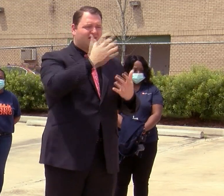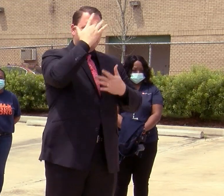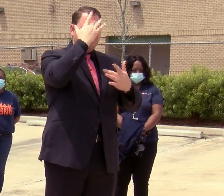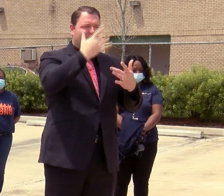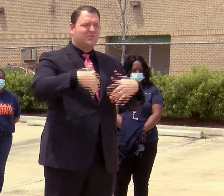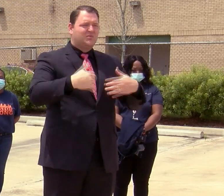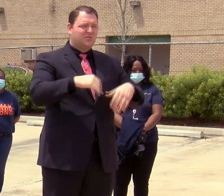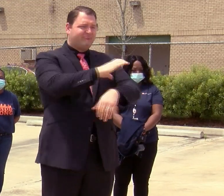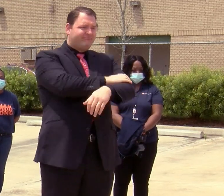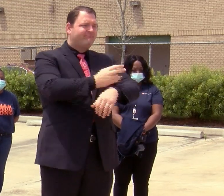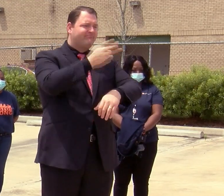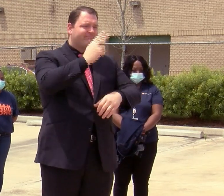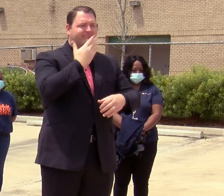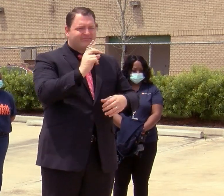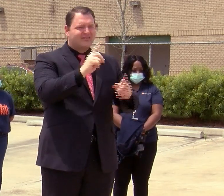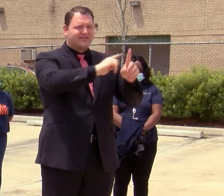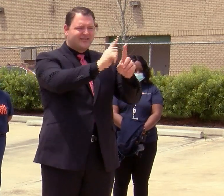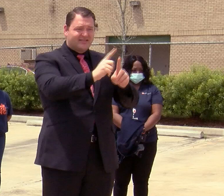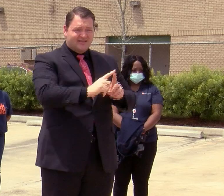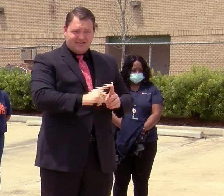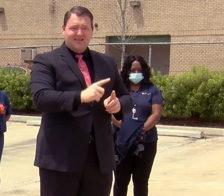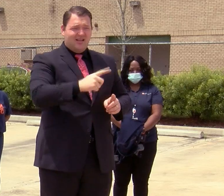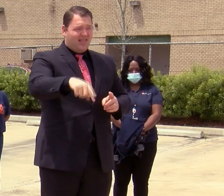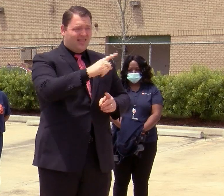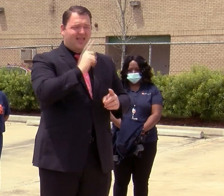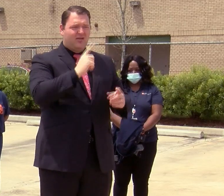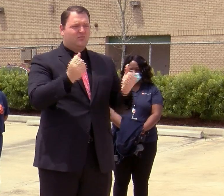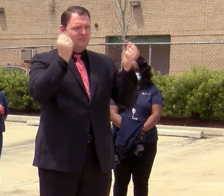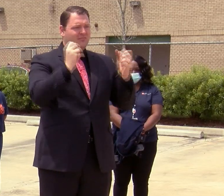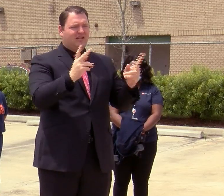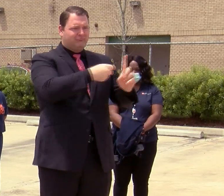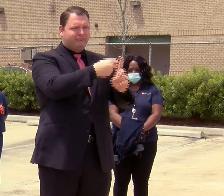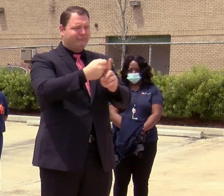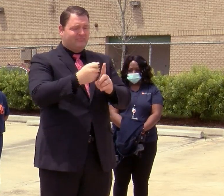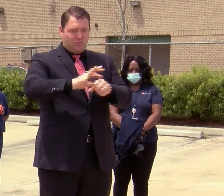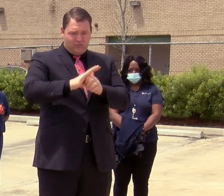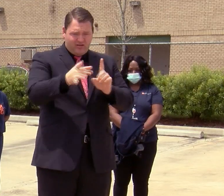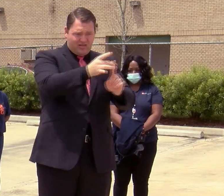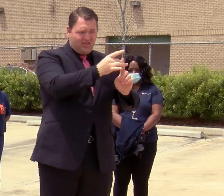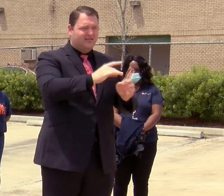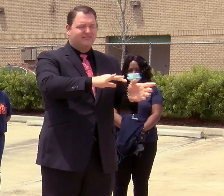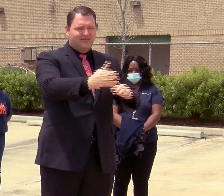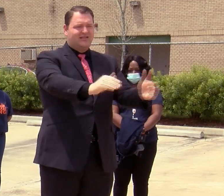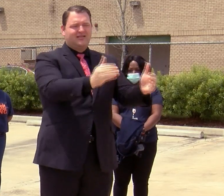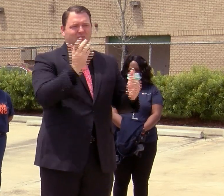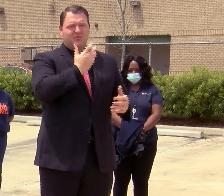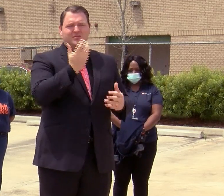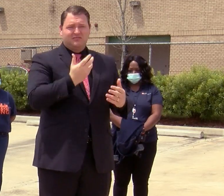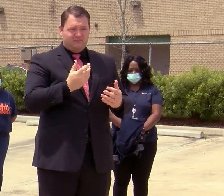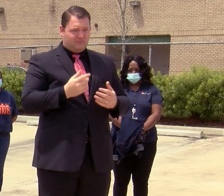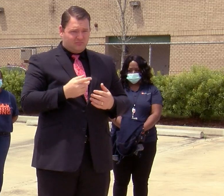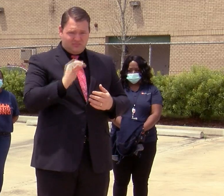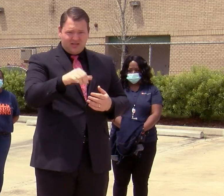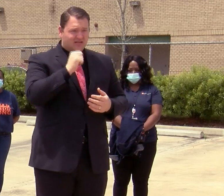are disproportionately getting sick and dying from COVID-19. If you do not fit that description, it might be